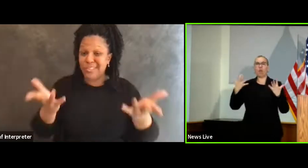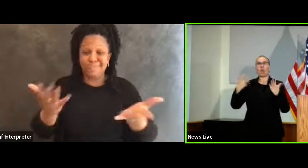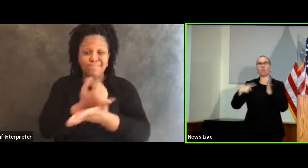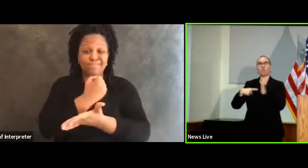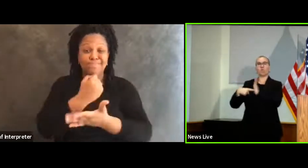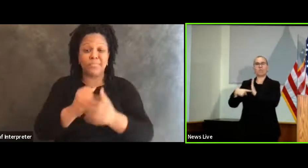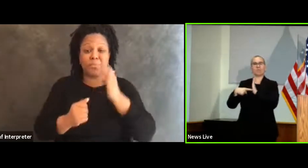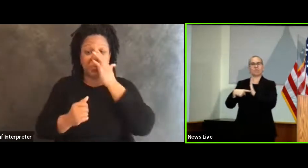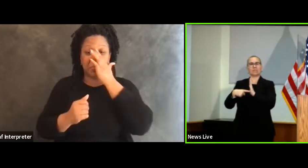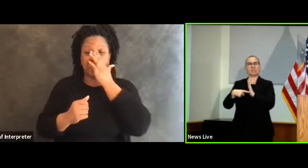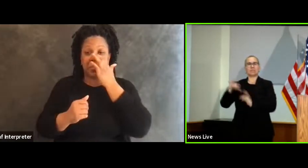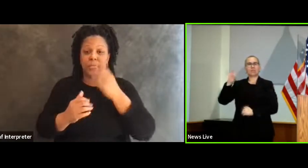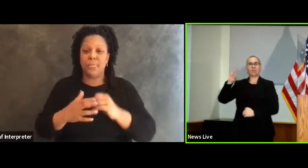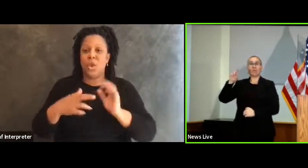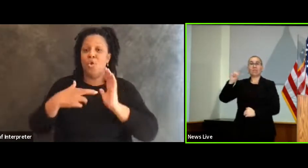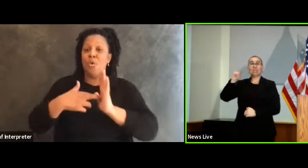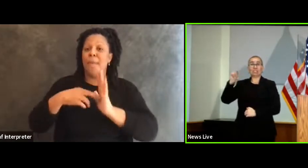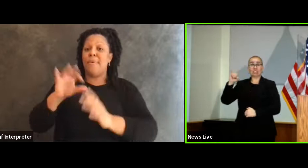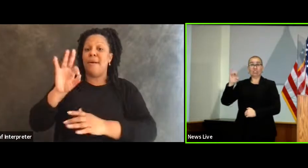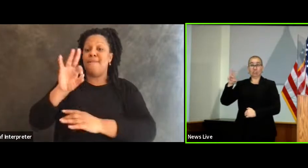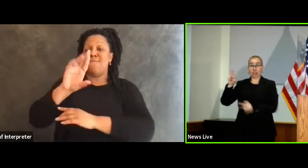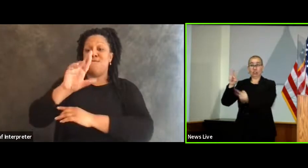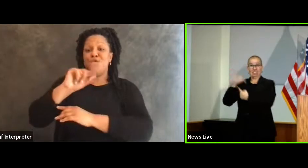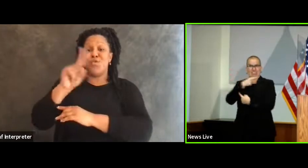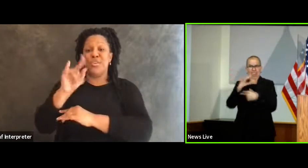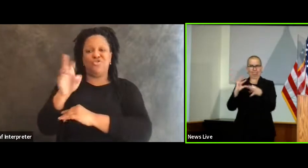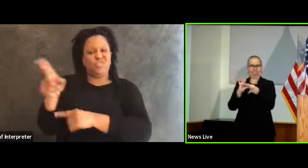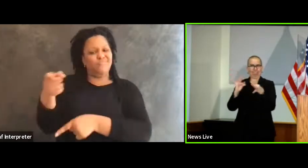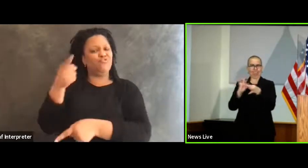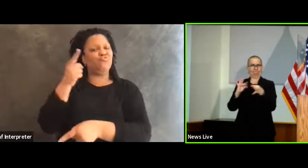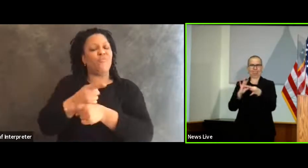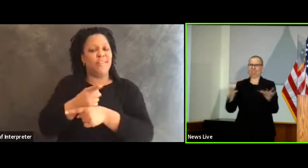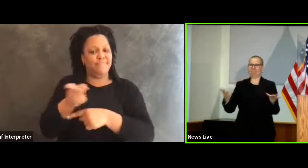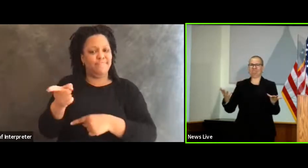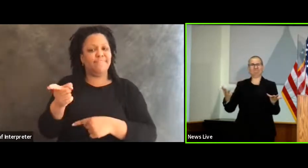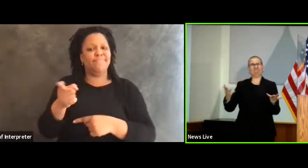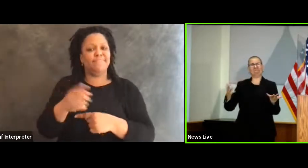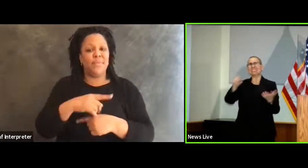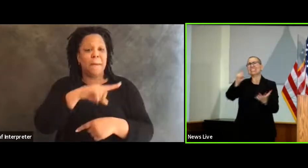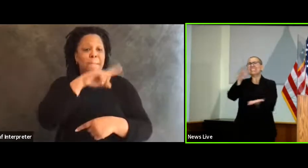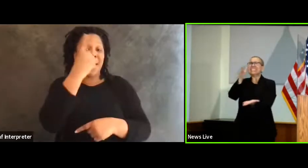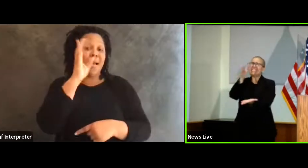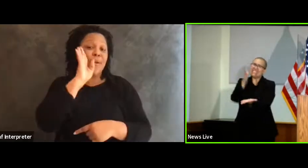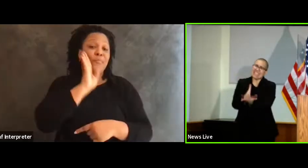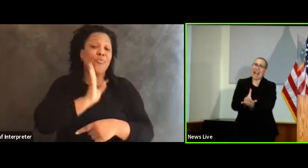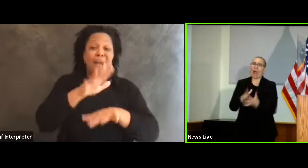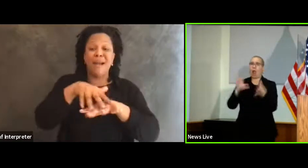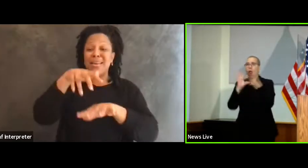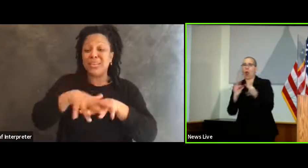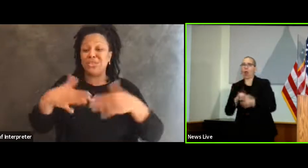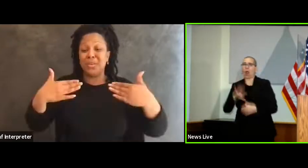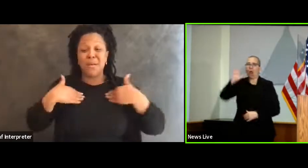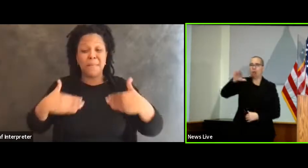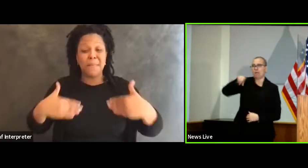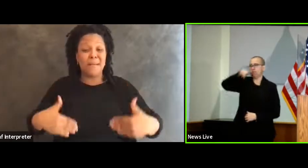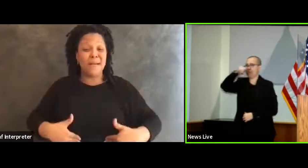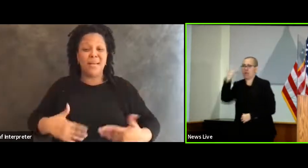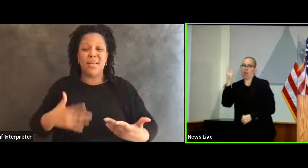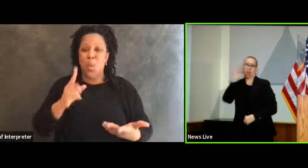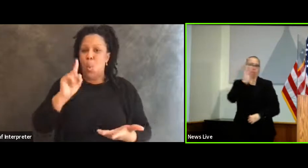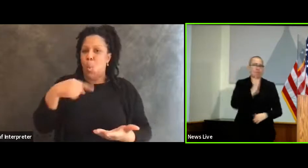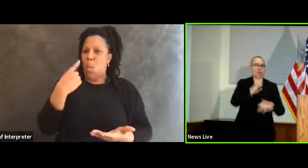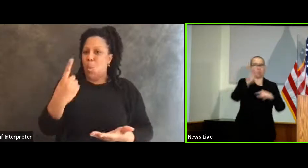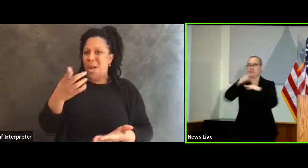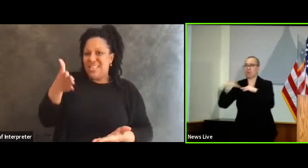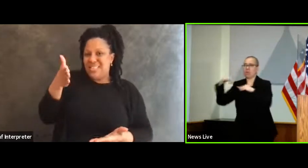politicizing Black, brown, and indigenous bodies. We need to try and find a way to bring us together and listen to where folks are